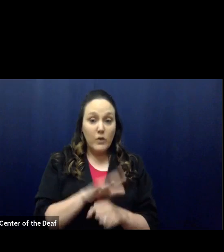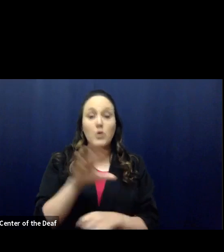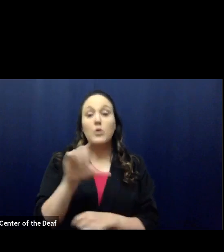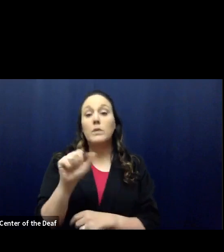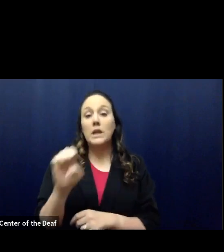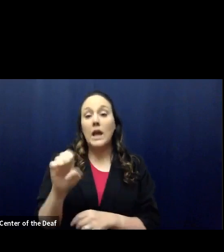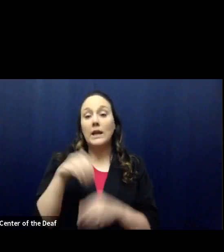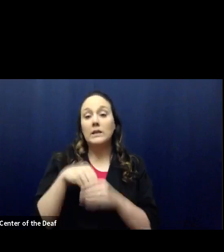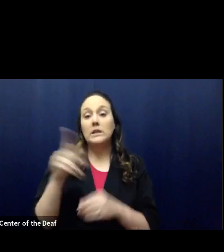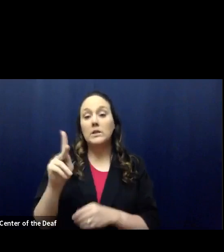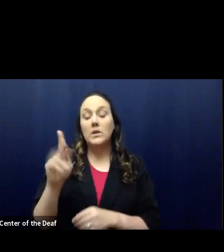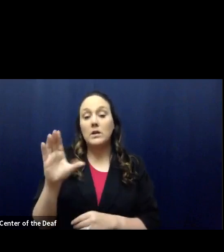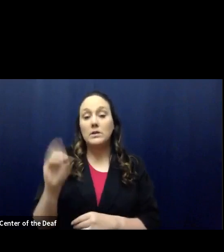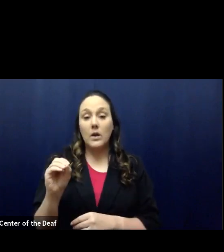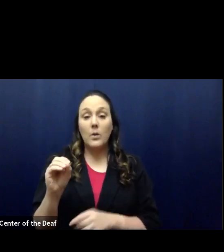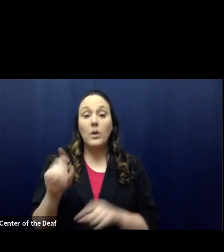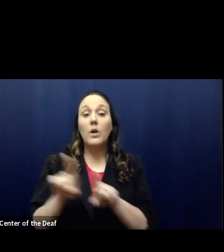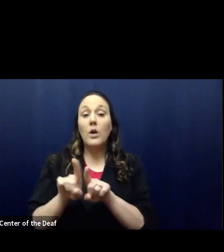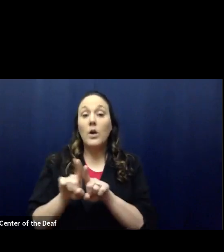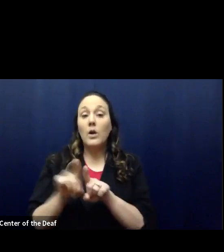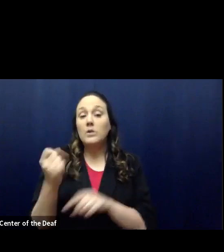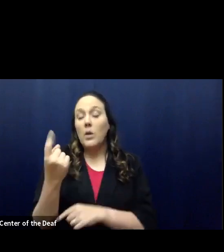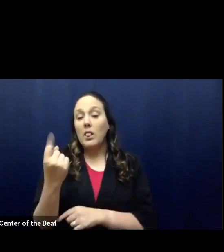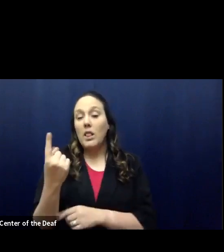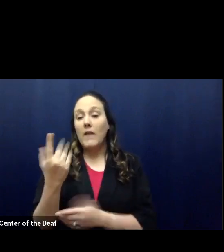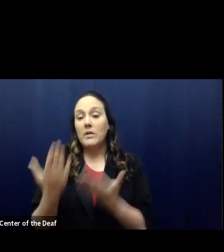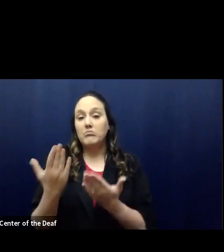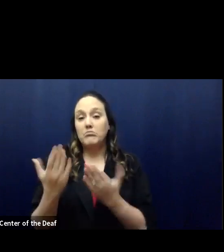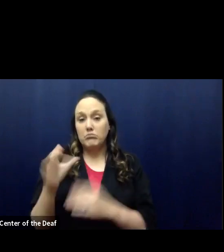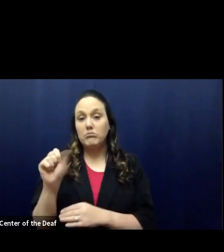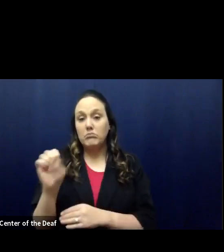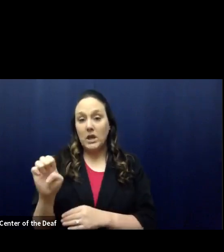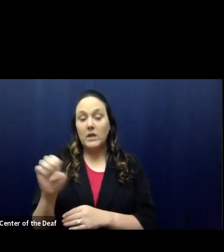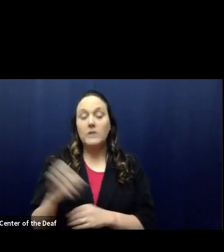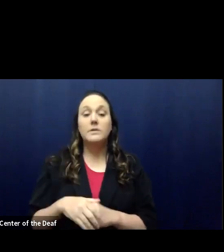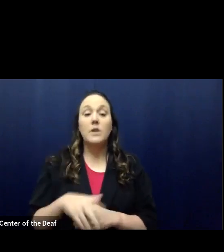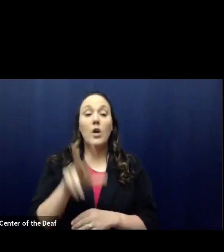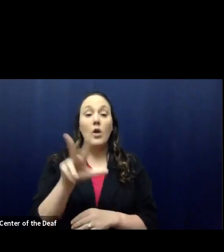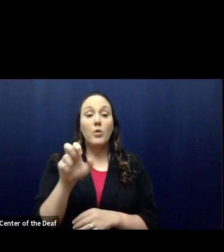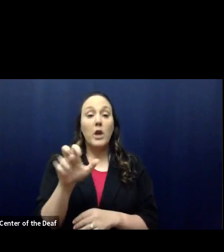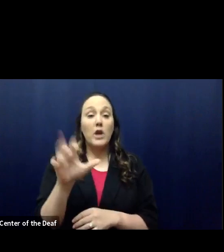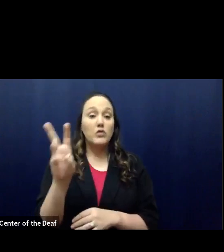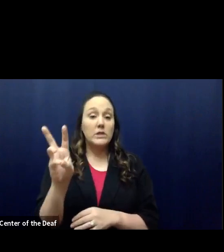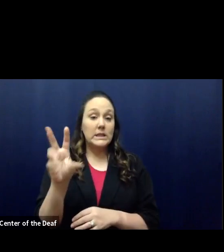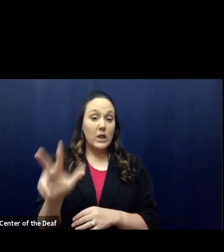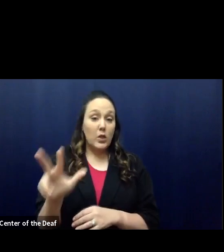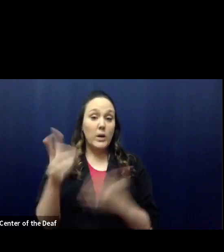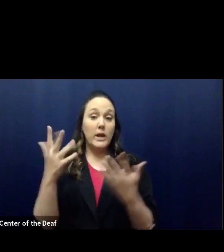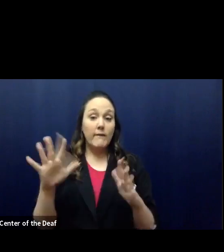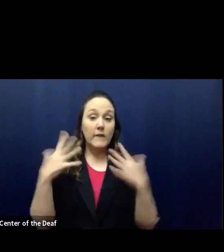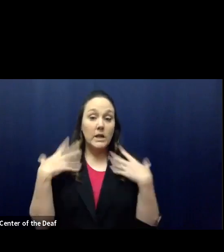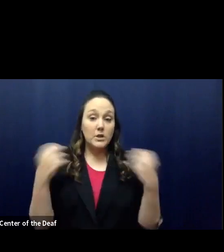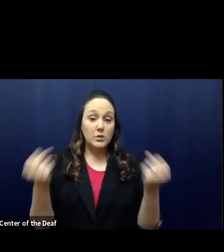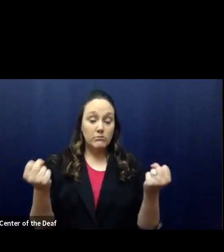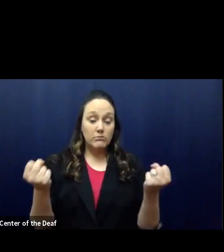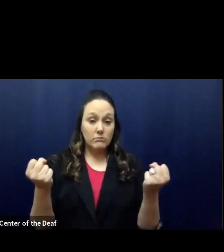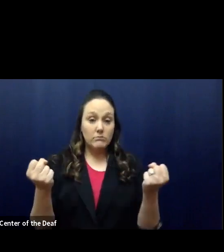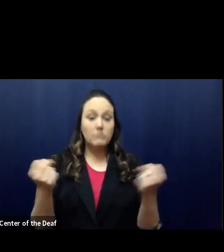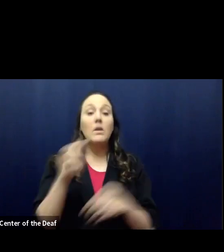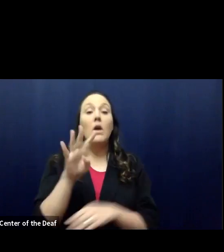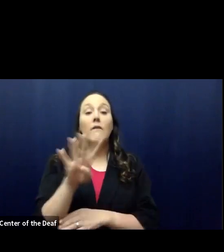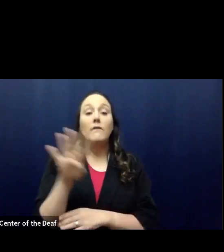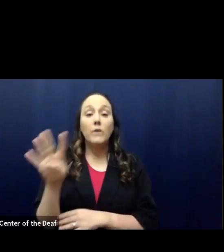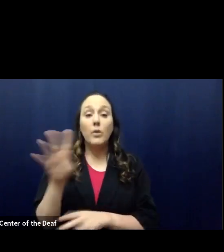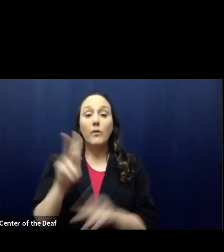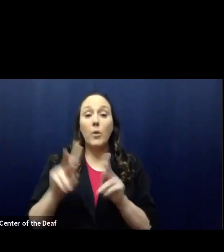County. Additionally, we have 11 probable cases. 363 of our cases have recovered. 44 individuals have